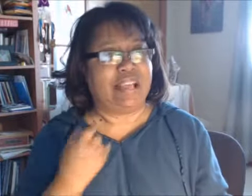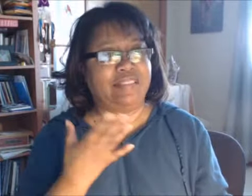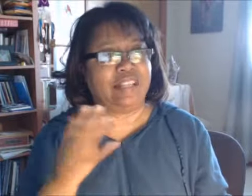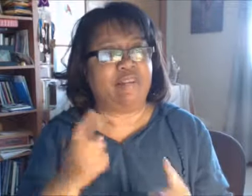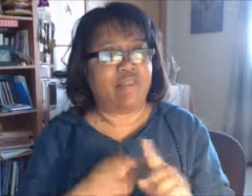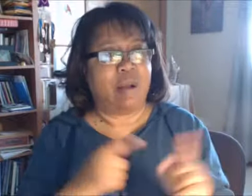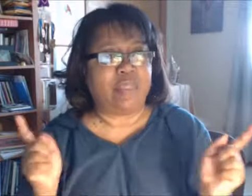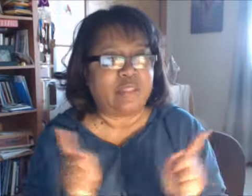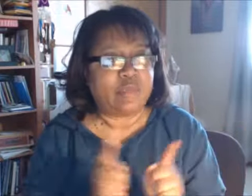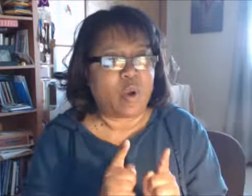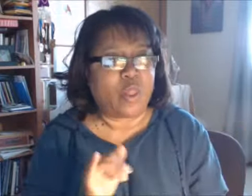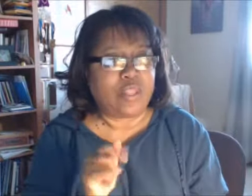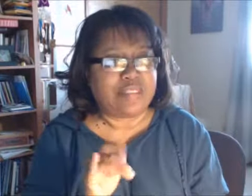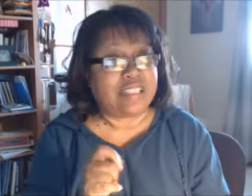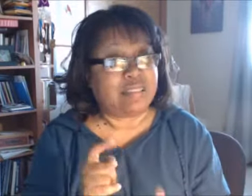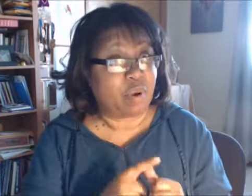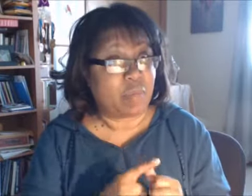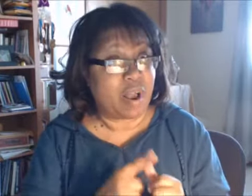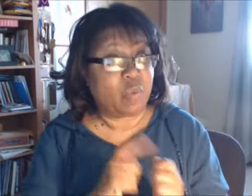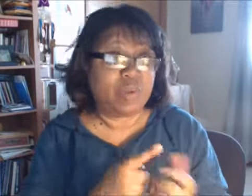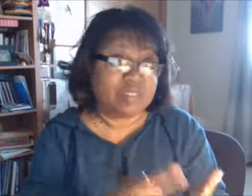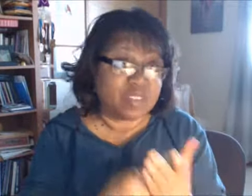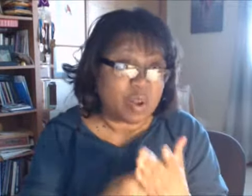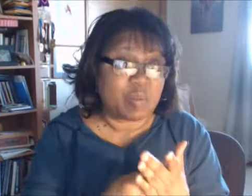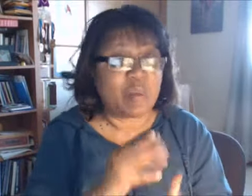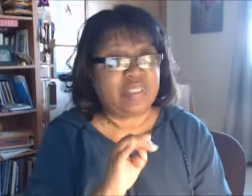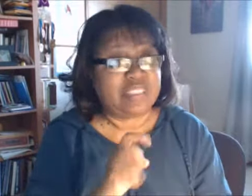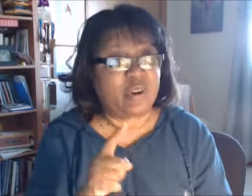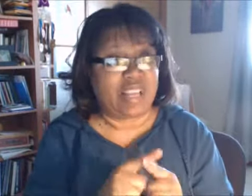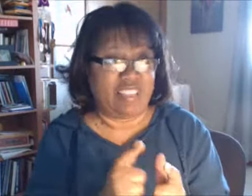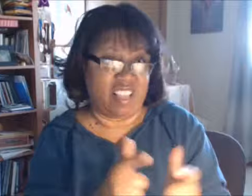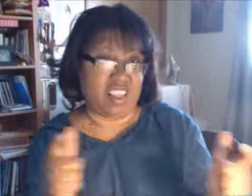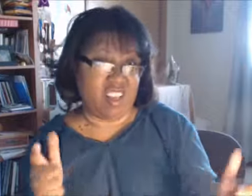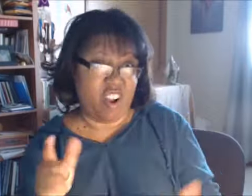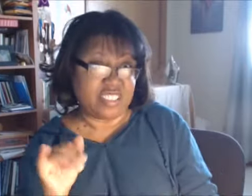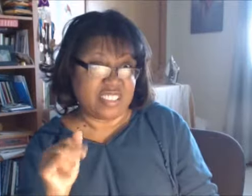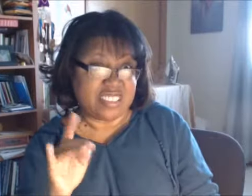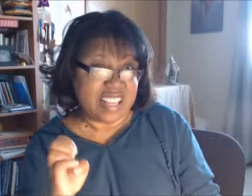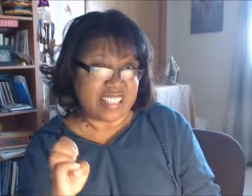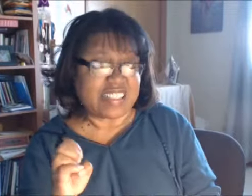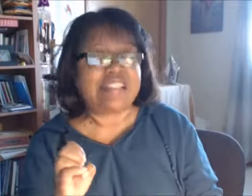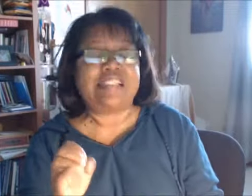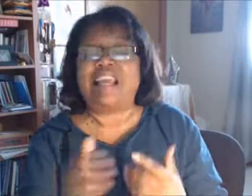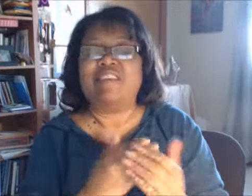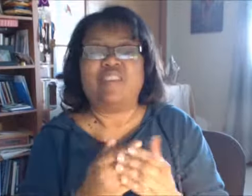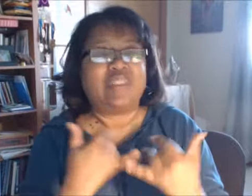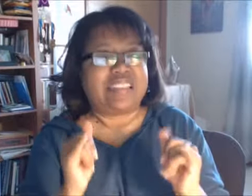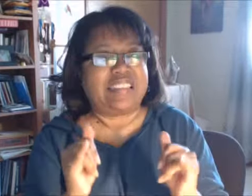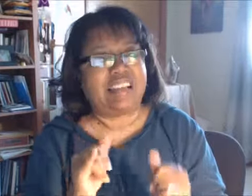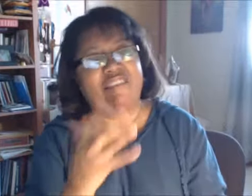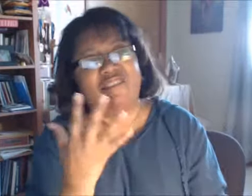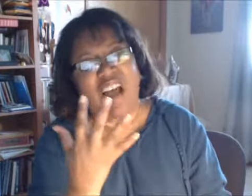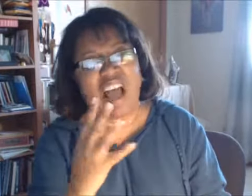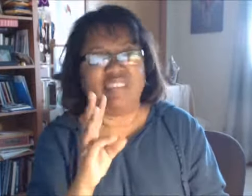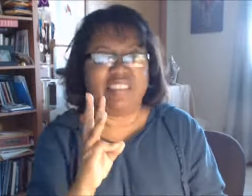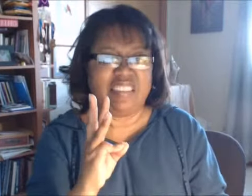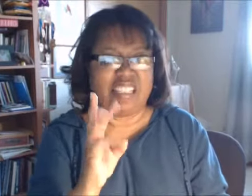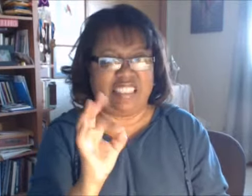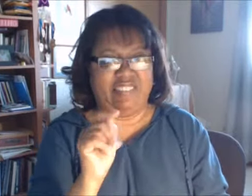small intestine, and primarily when we talk about material in the large intestines, even though there's still 5 or 6 feet of journey to take